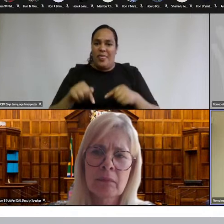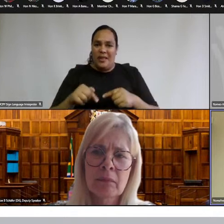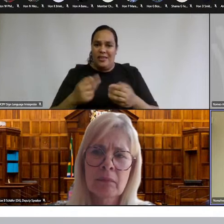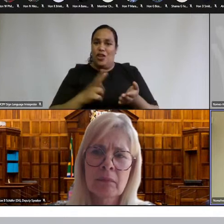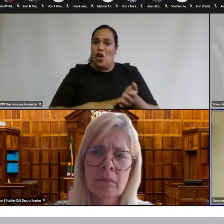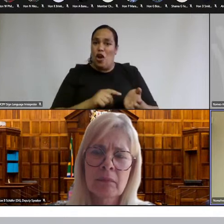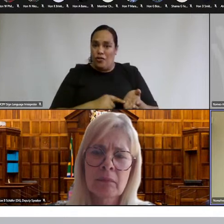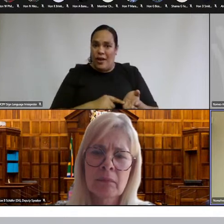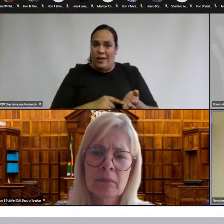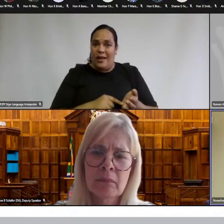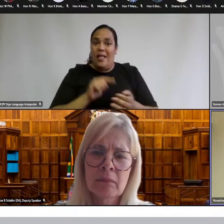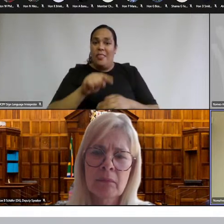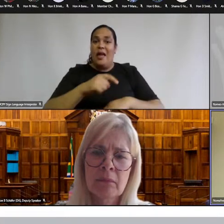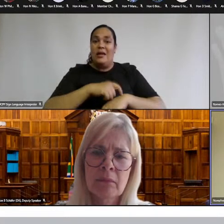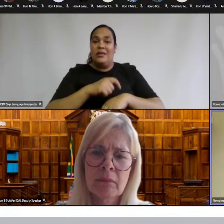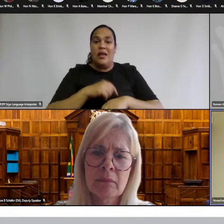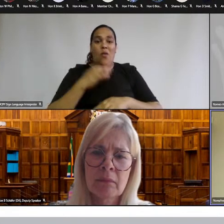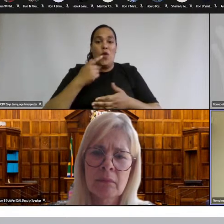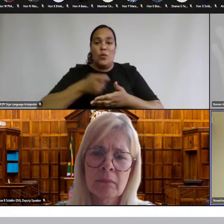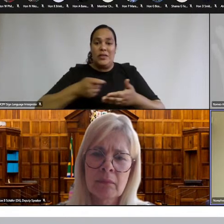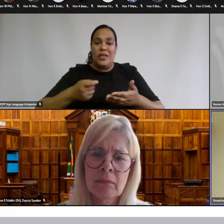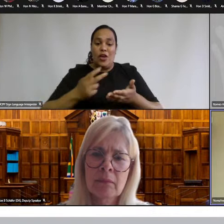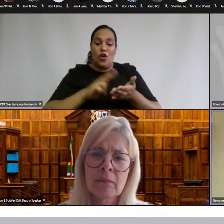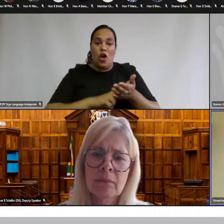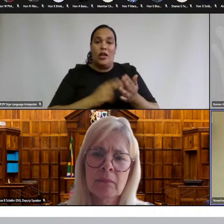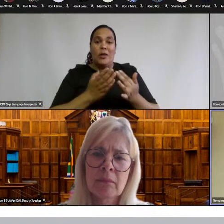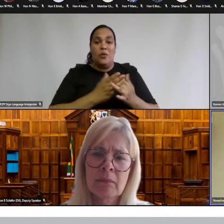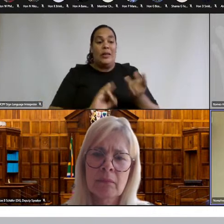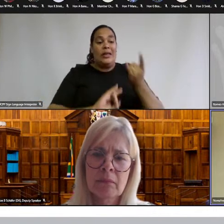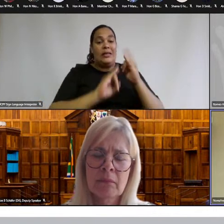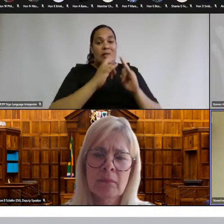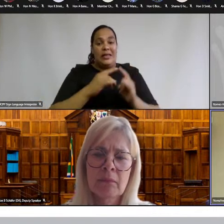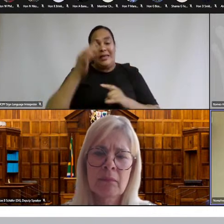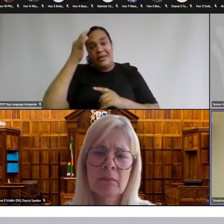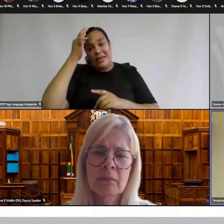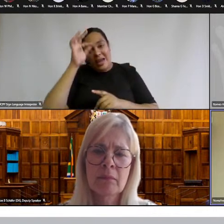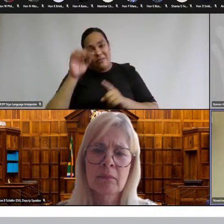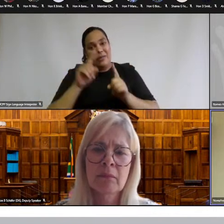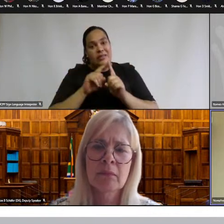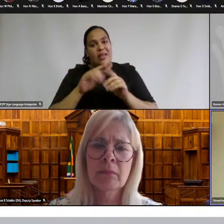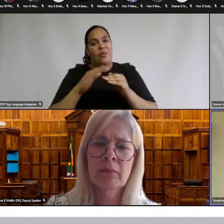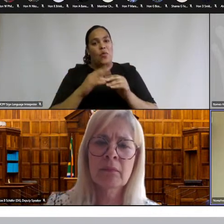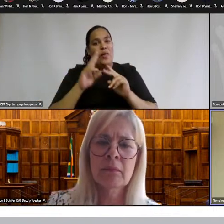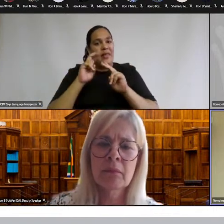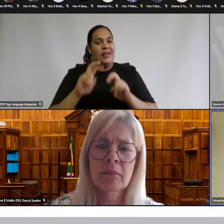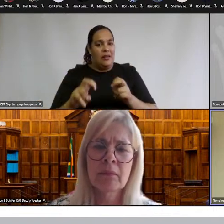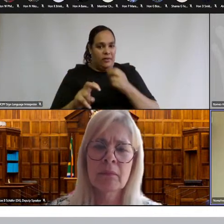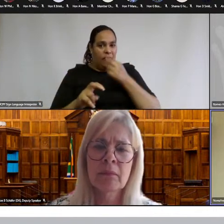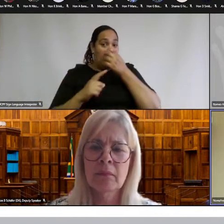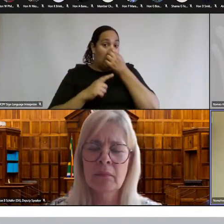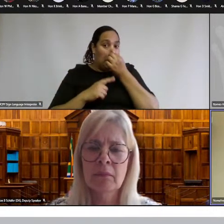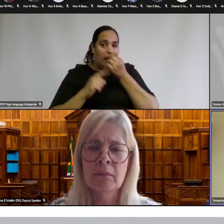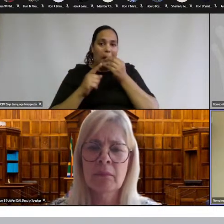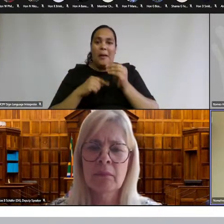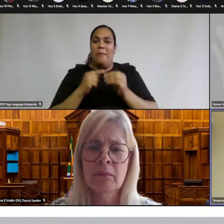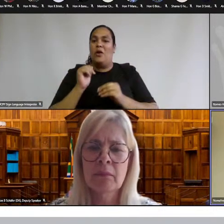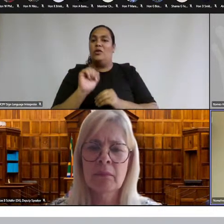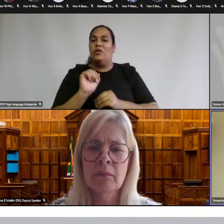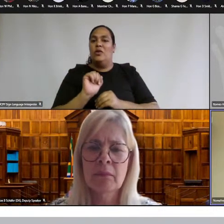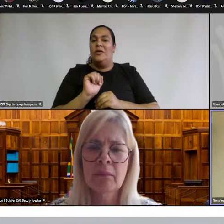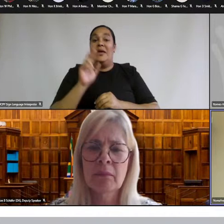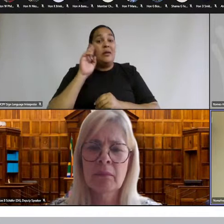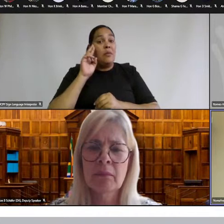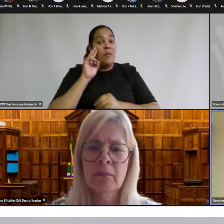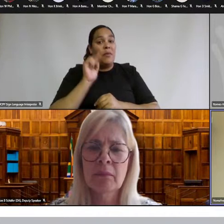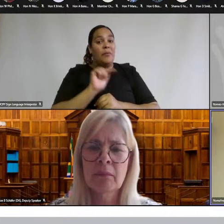contract. At the time that we signed up a contract between the city, the government, and also with the Discovery, it was about because